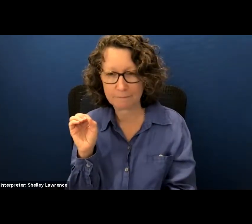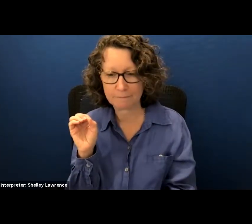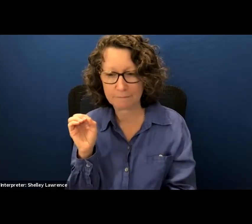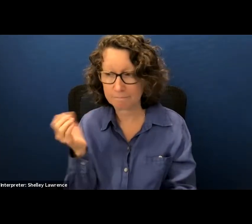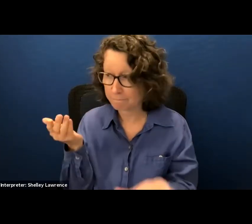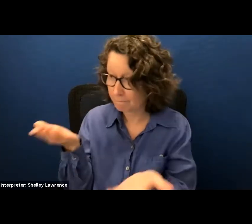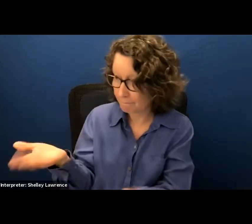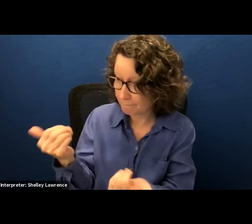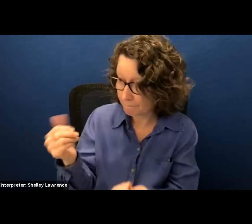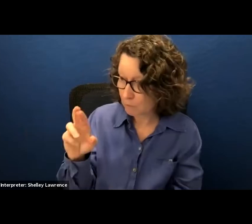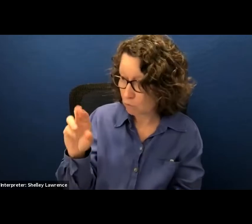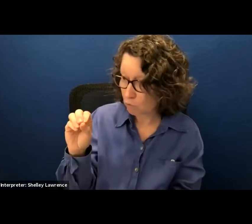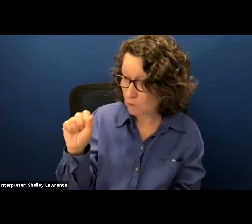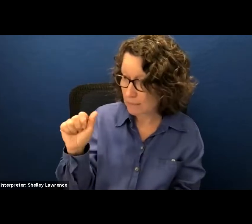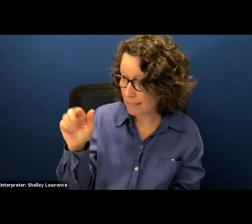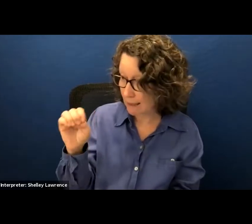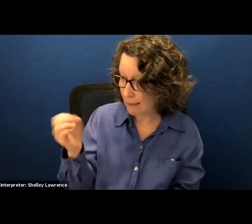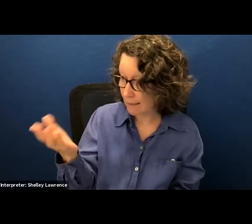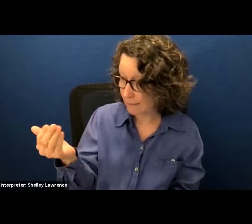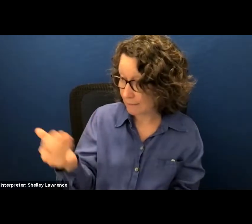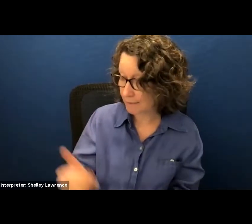Roseanne Crawford.